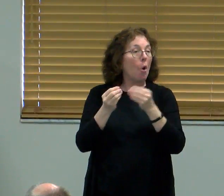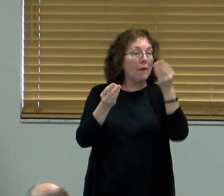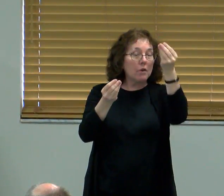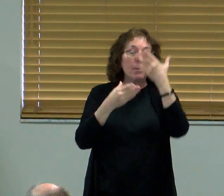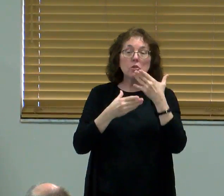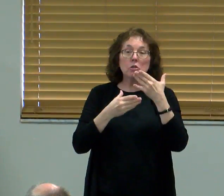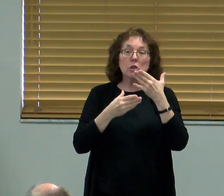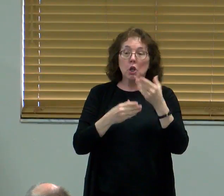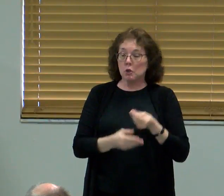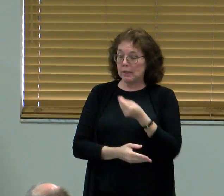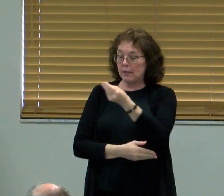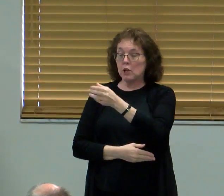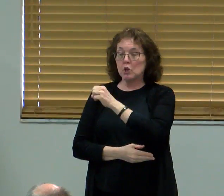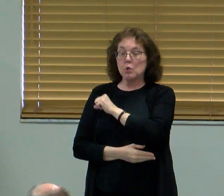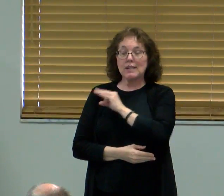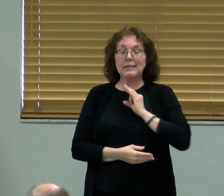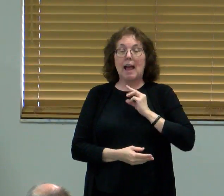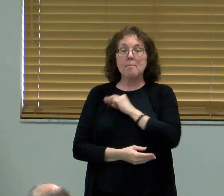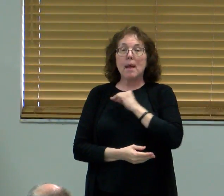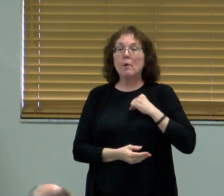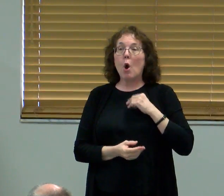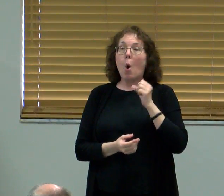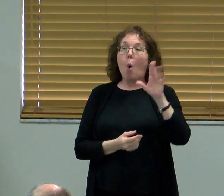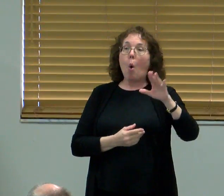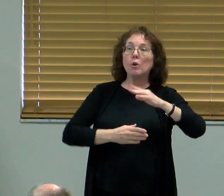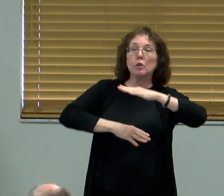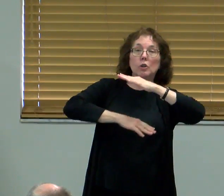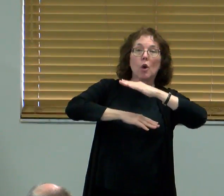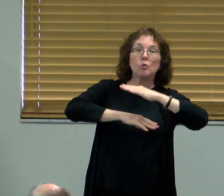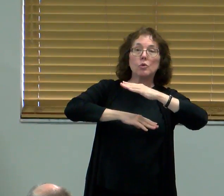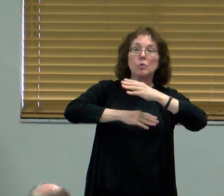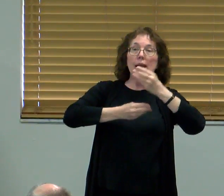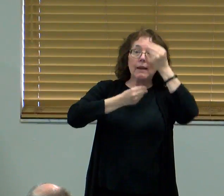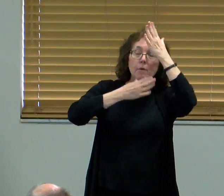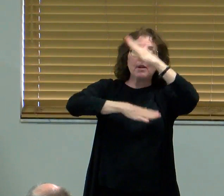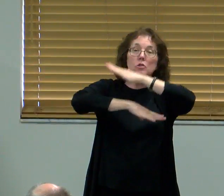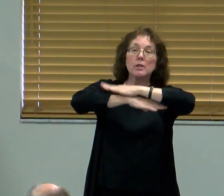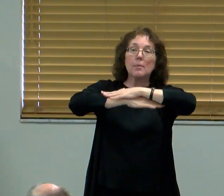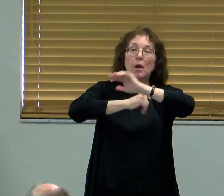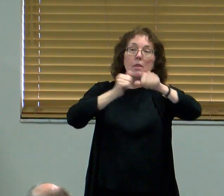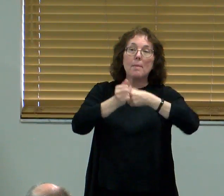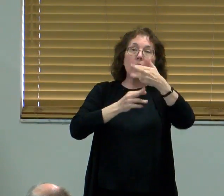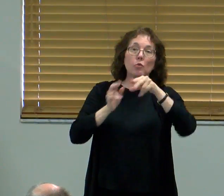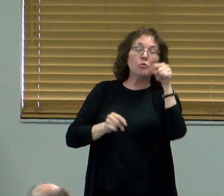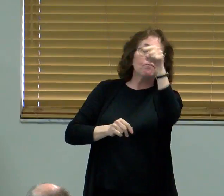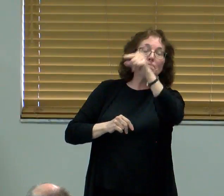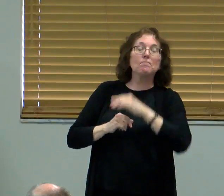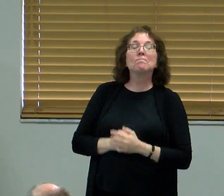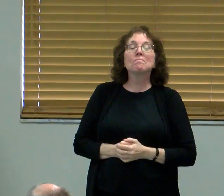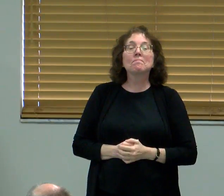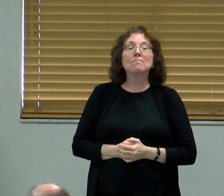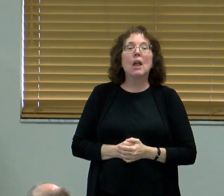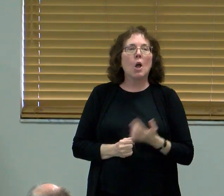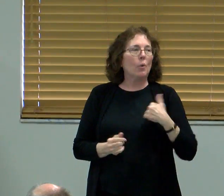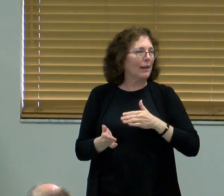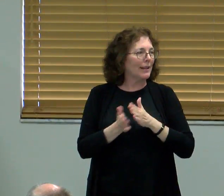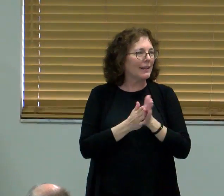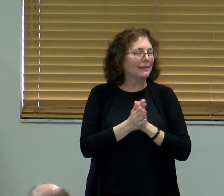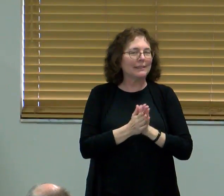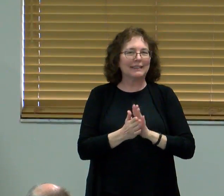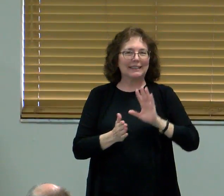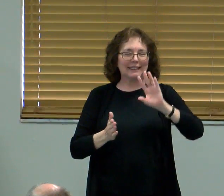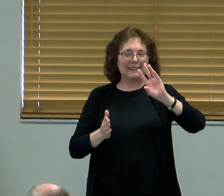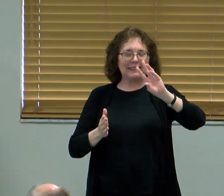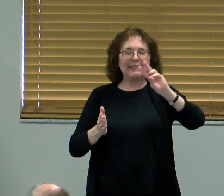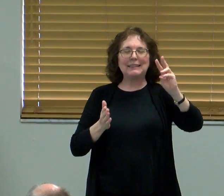give it to a staff member, or you can drop it off at the information table in the back of the room. We are also looking forward to our 6